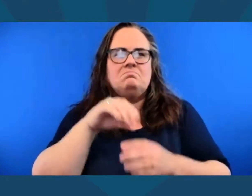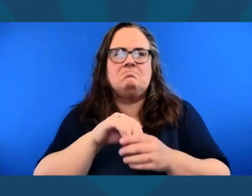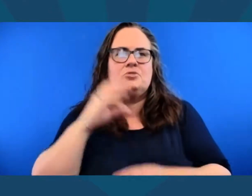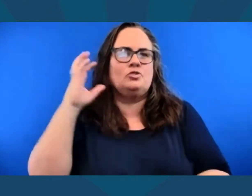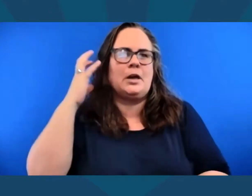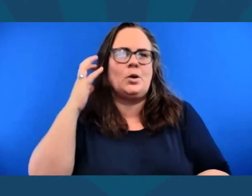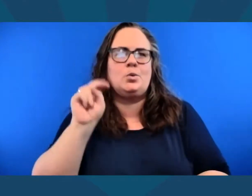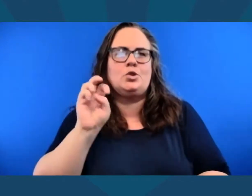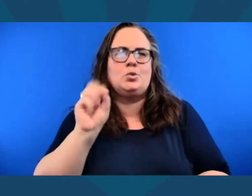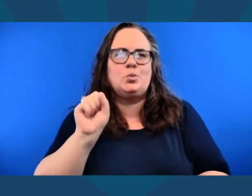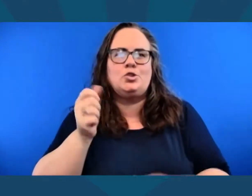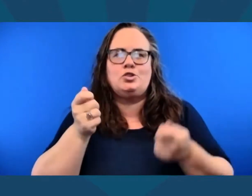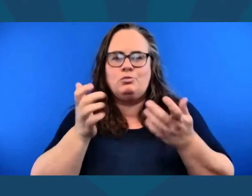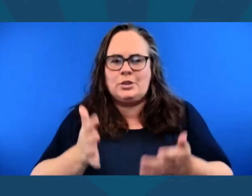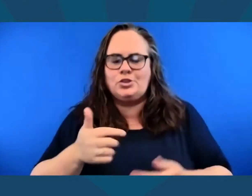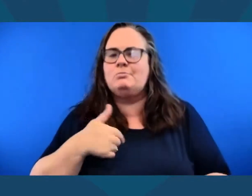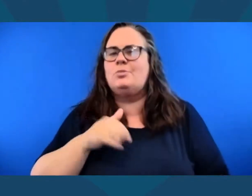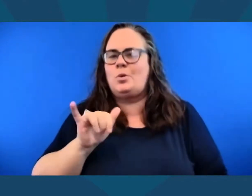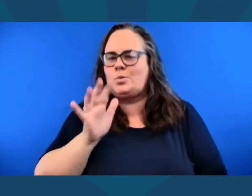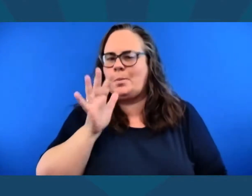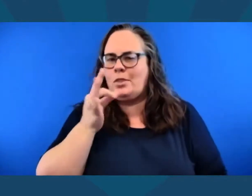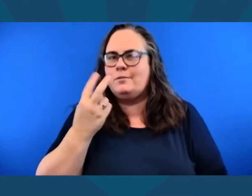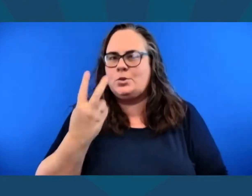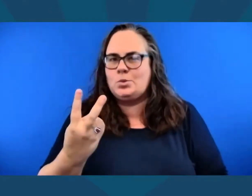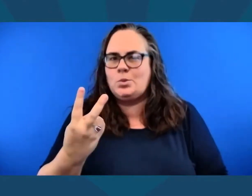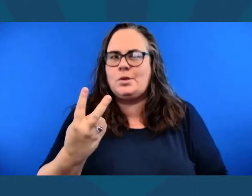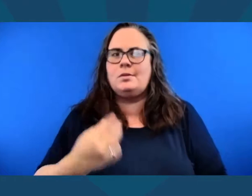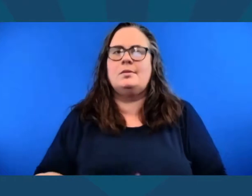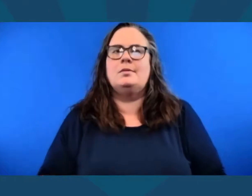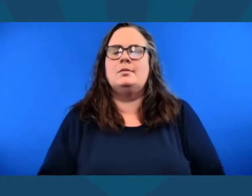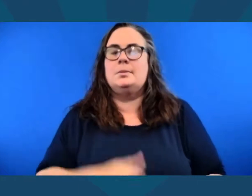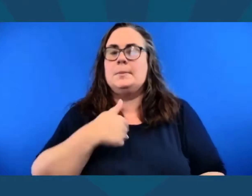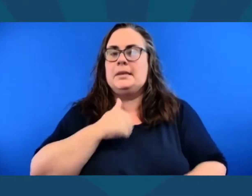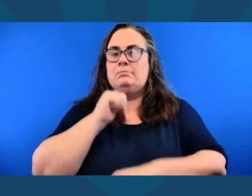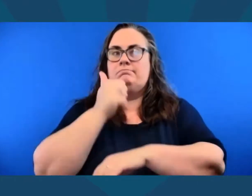I'm an experienced radio news director and the mother of 2.